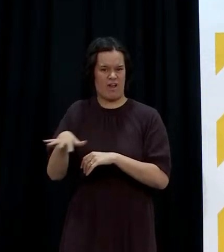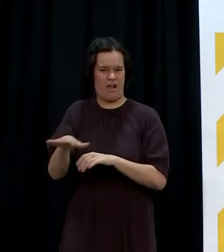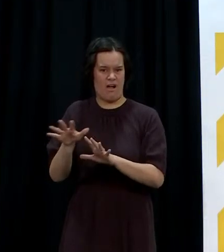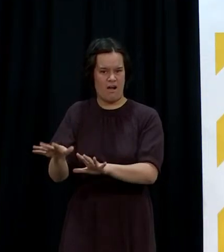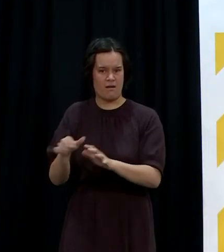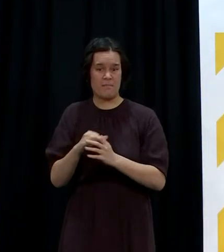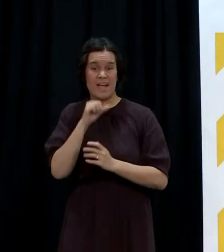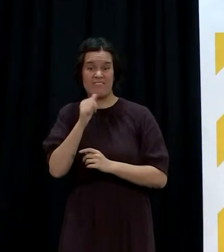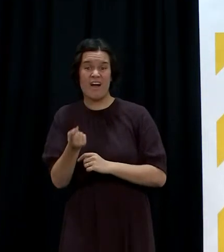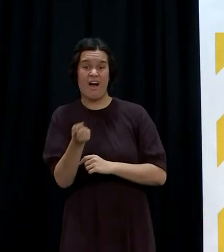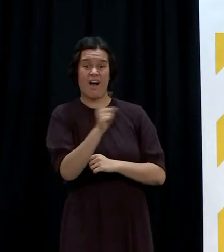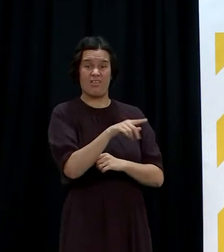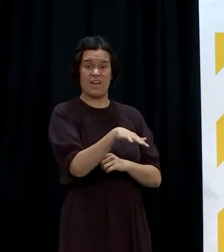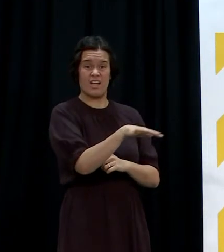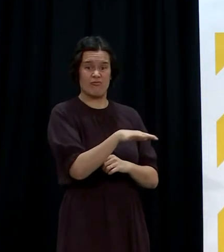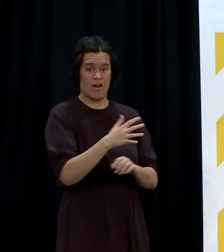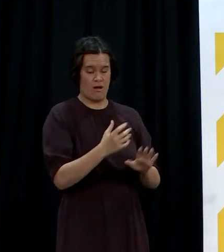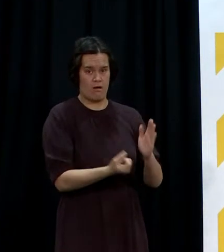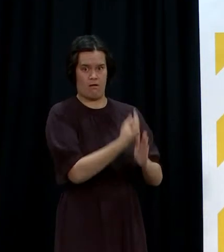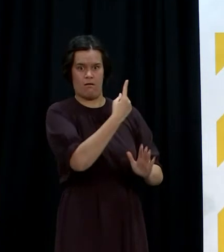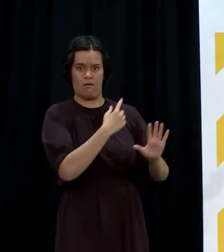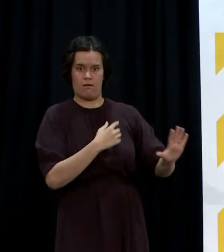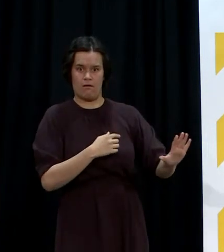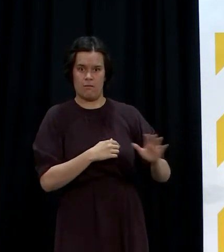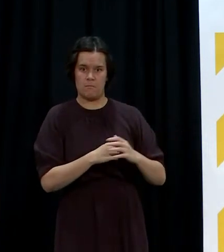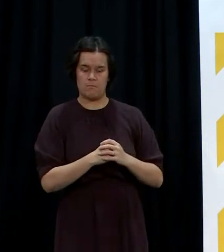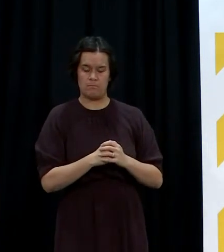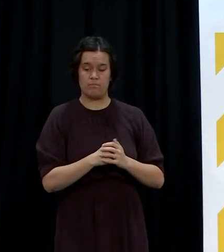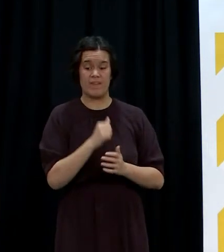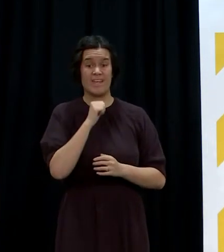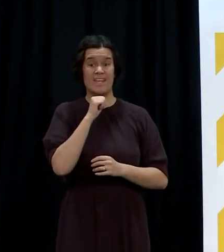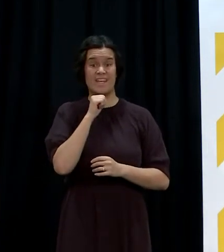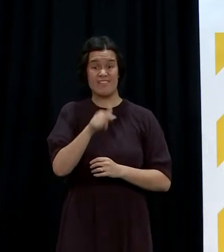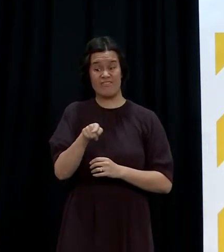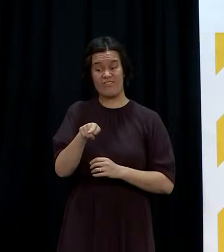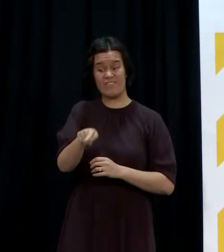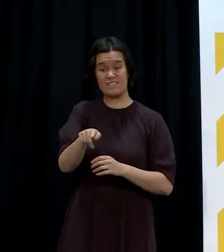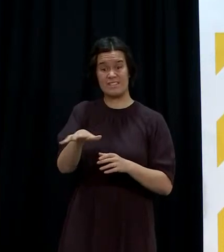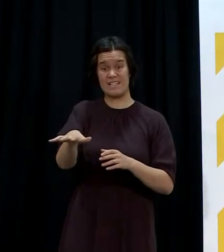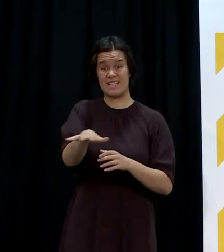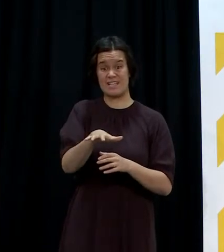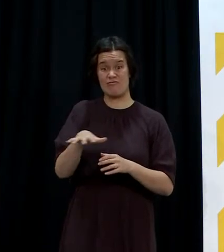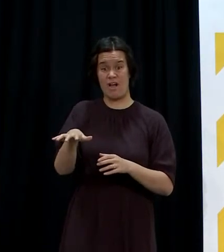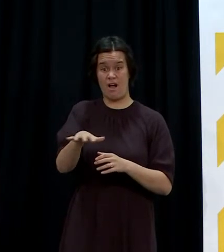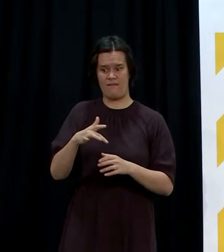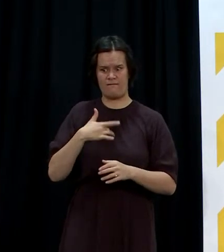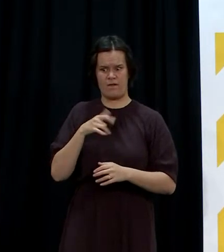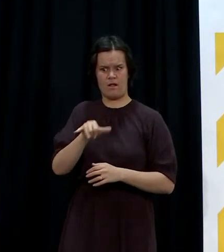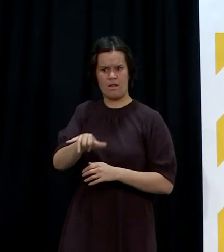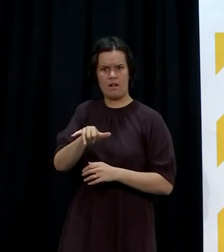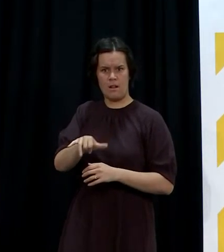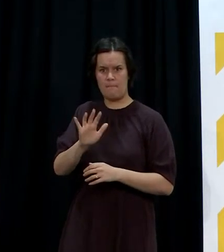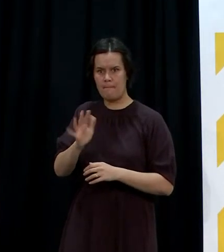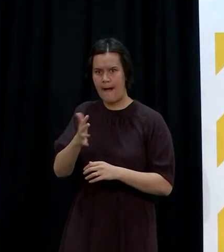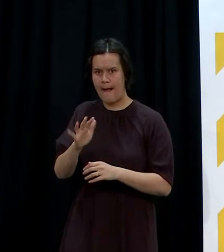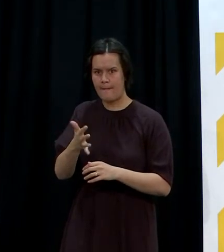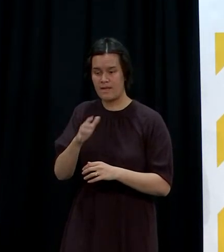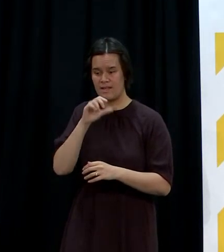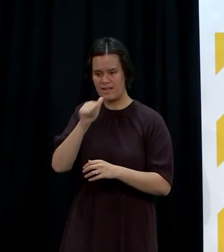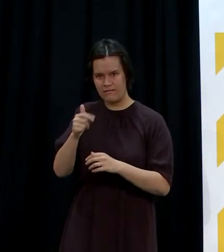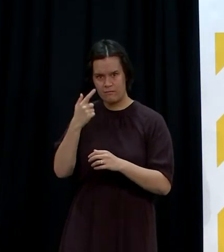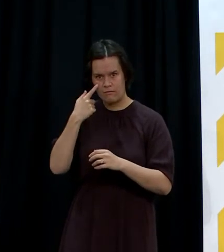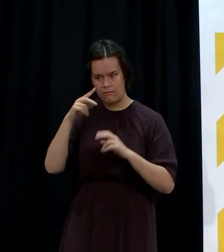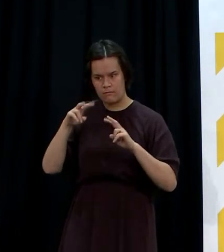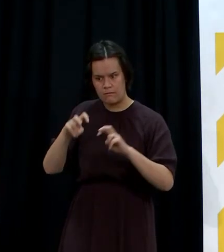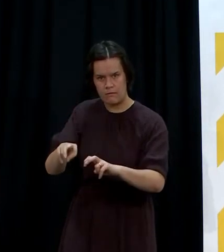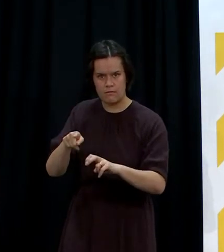it's an area that we're worried about, and if that produces a negative result, that is helpful. But at the moment, there's just such widespread infection that. On